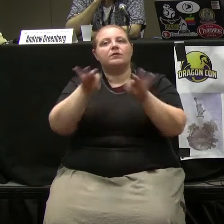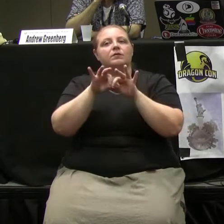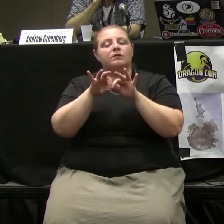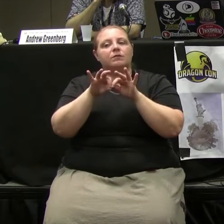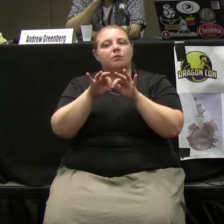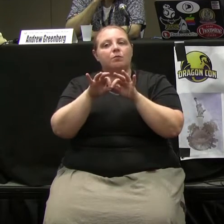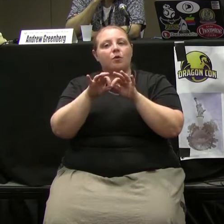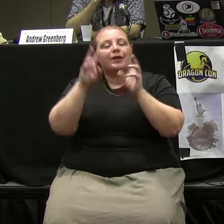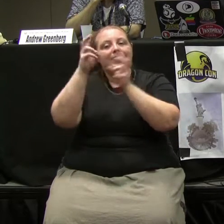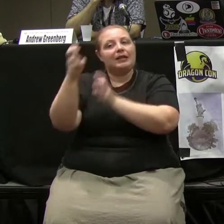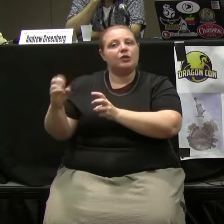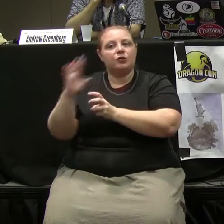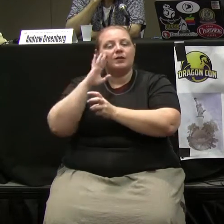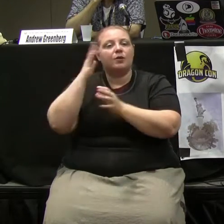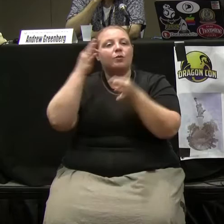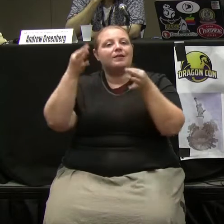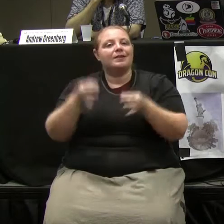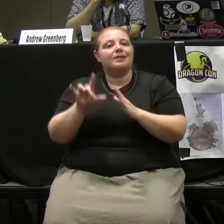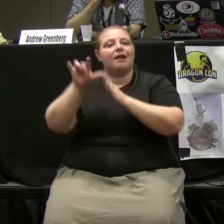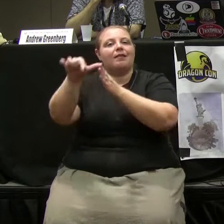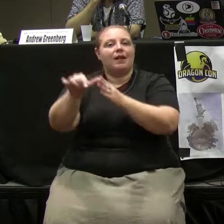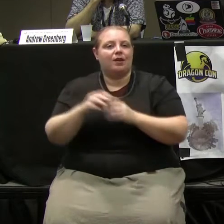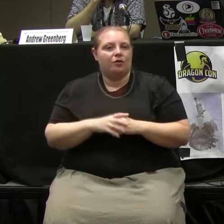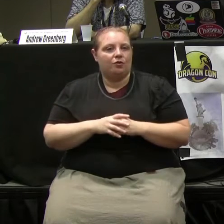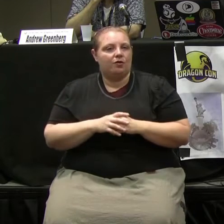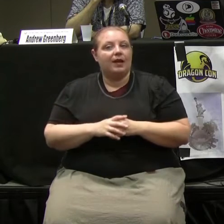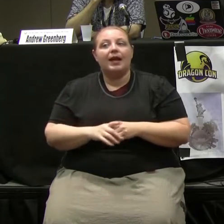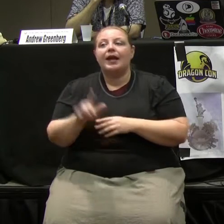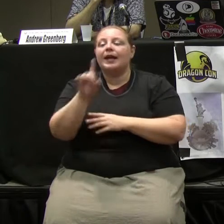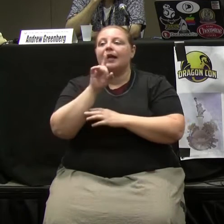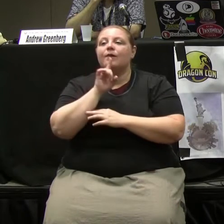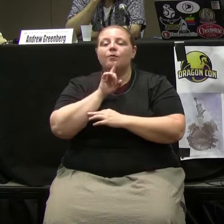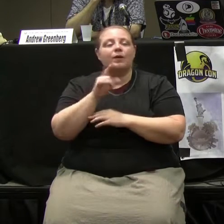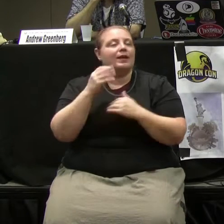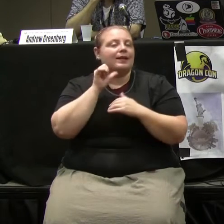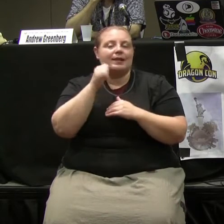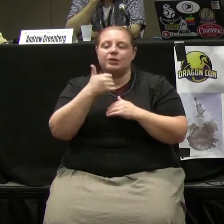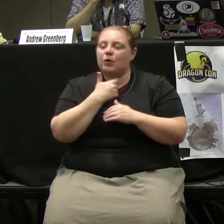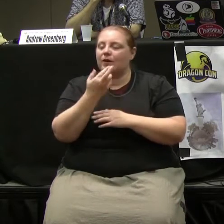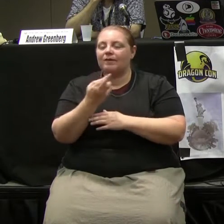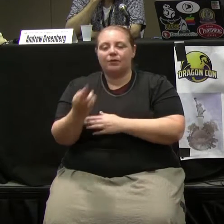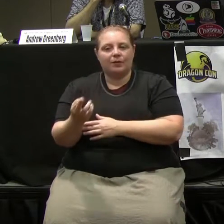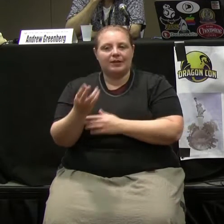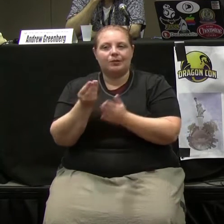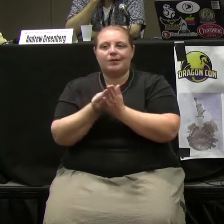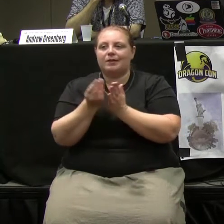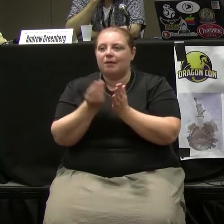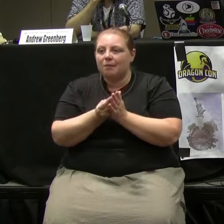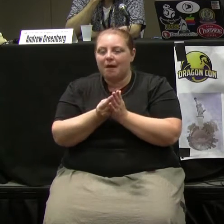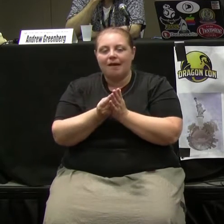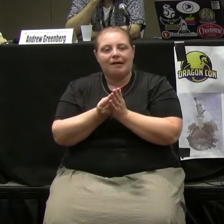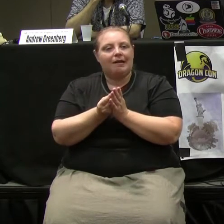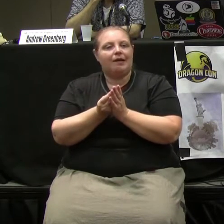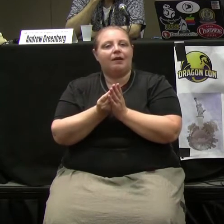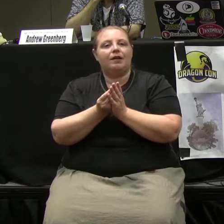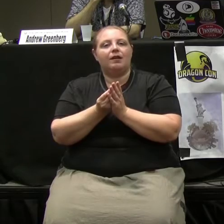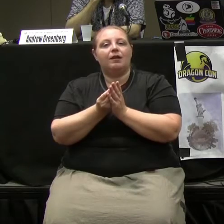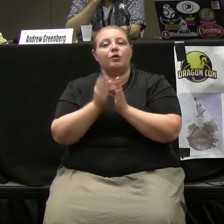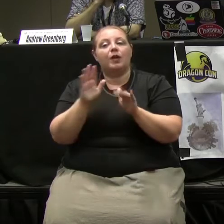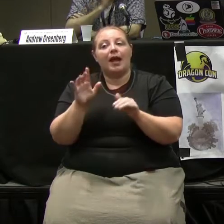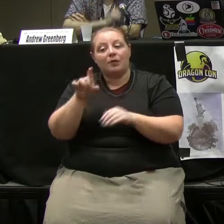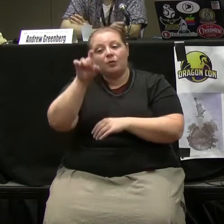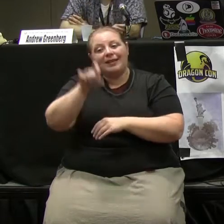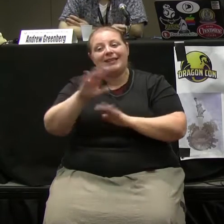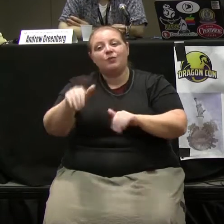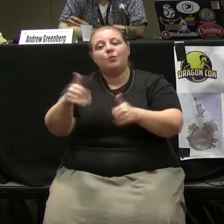road is just something that's under-resourced, underfunded, underdone. And providing those